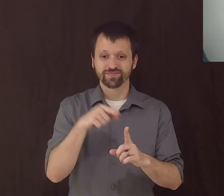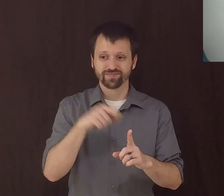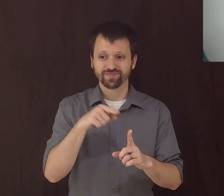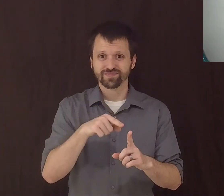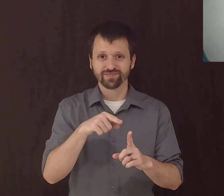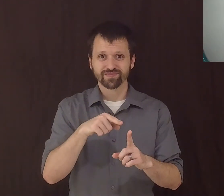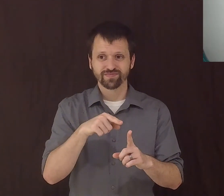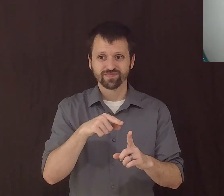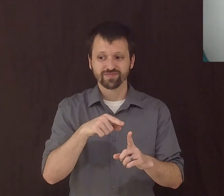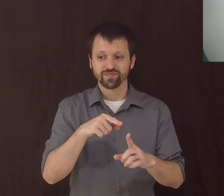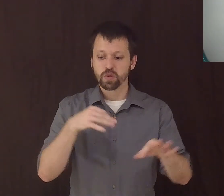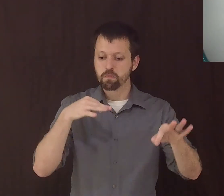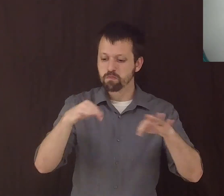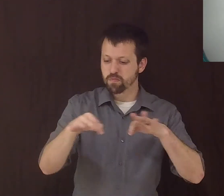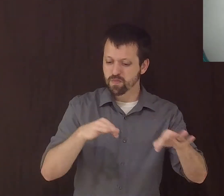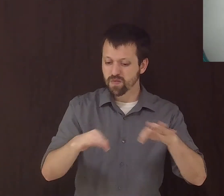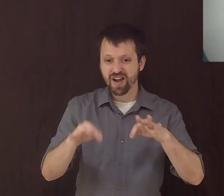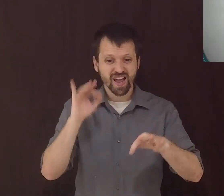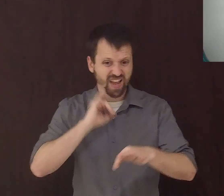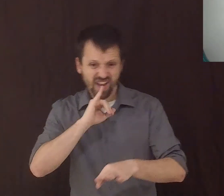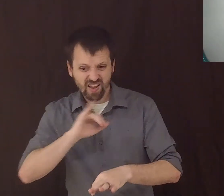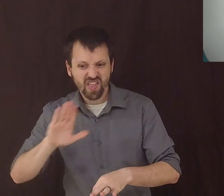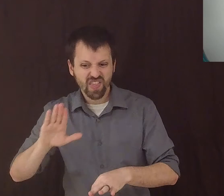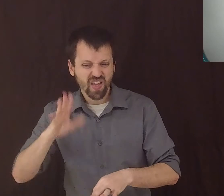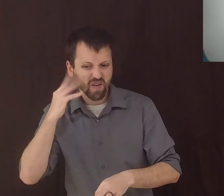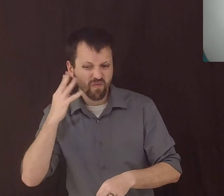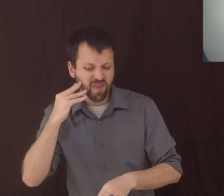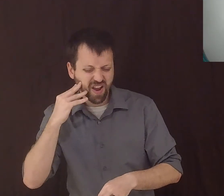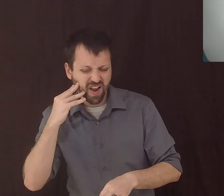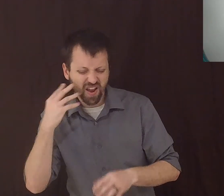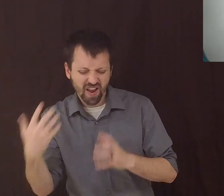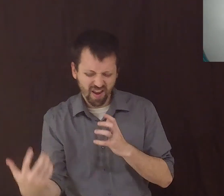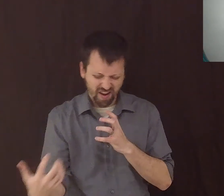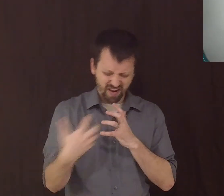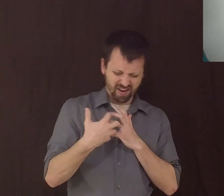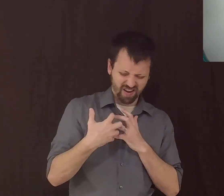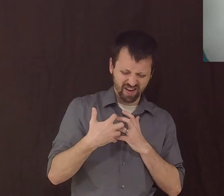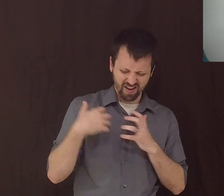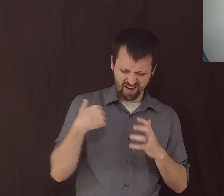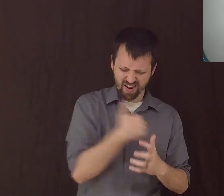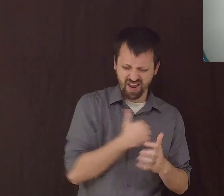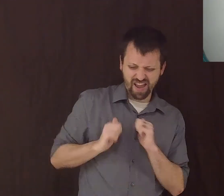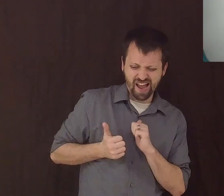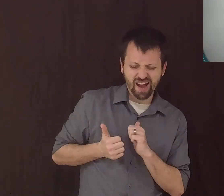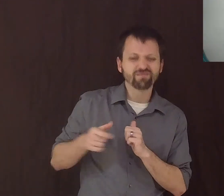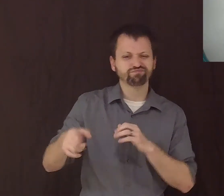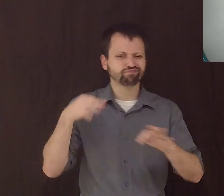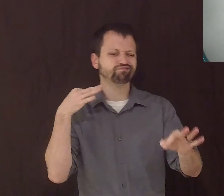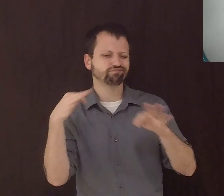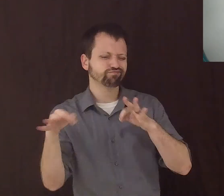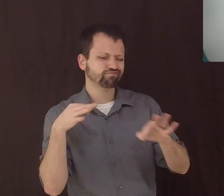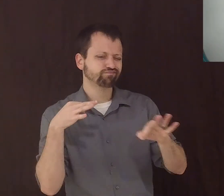from the nation of Israel and what they went through in the wilderness. He's going to make application to our lives today. And he's going to give us some